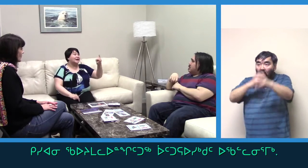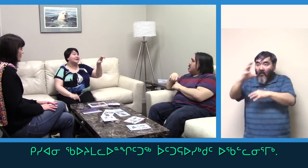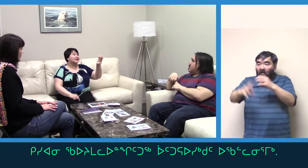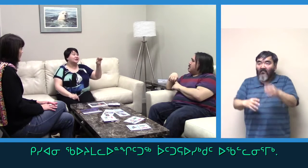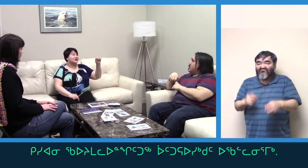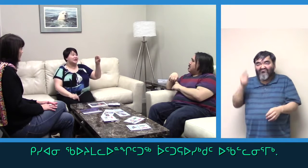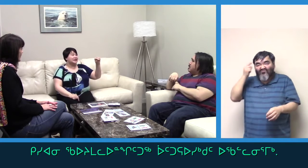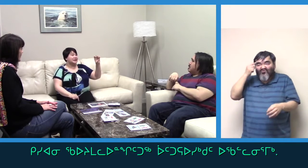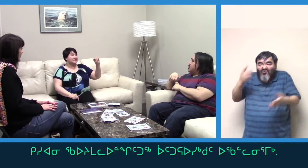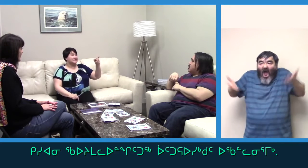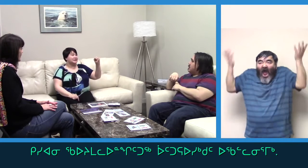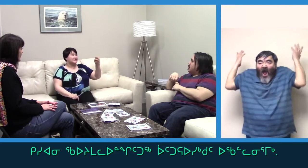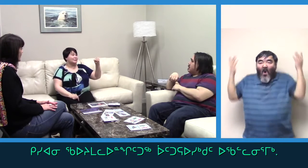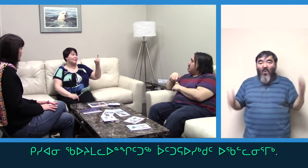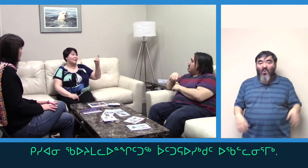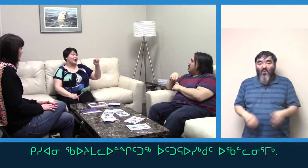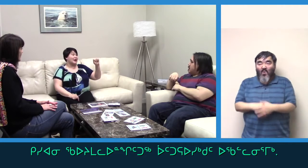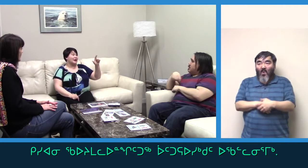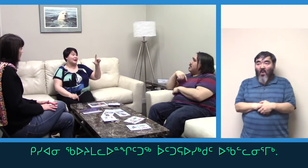language.